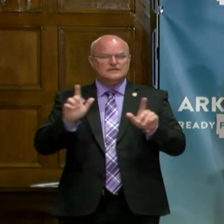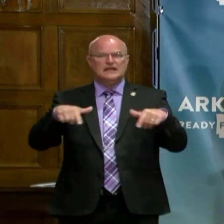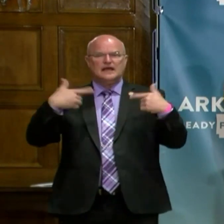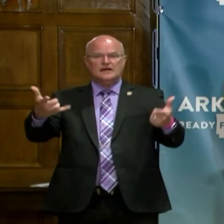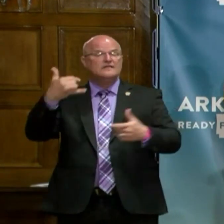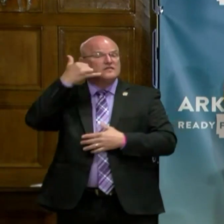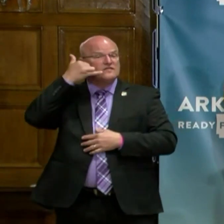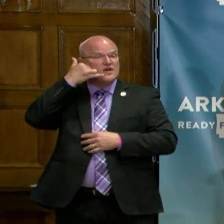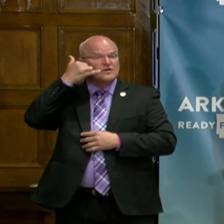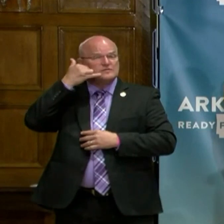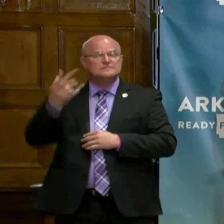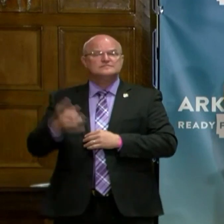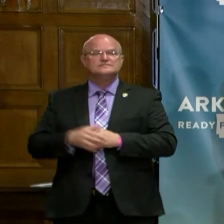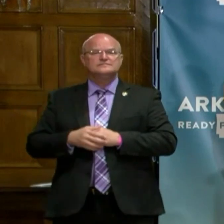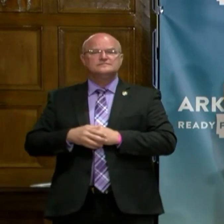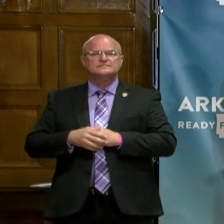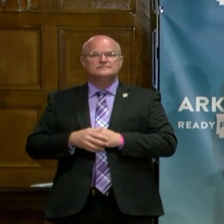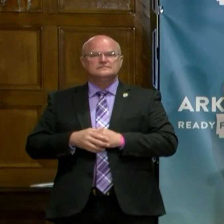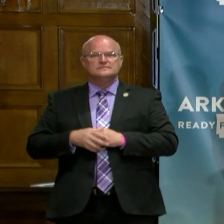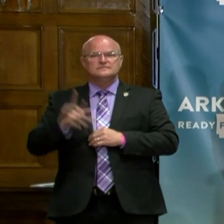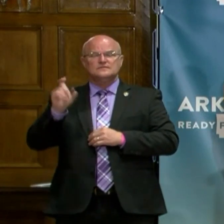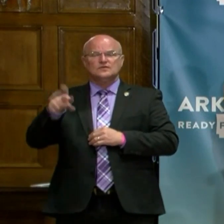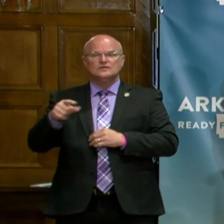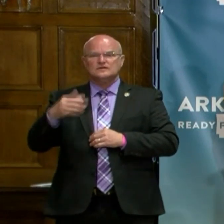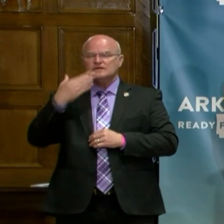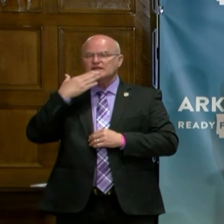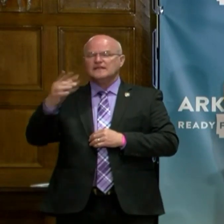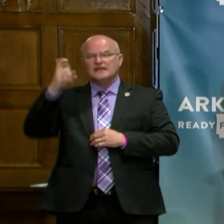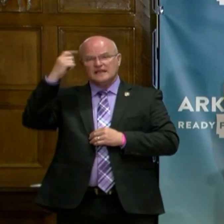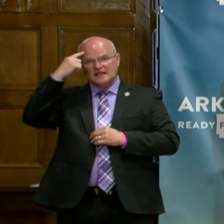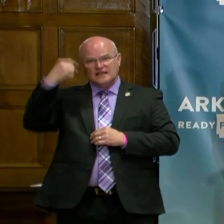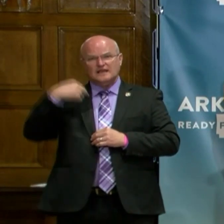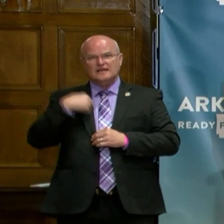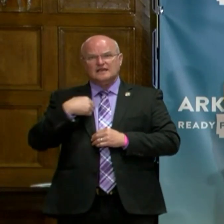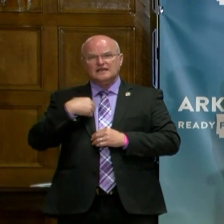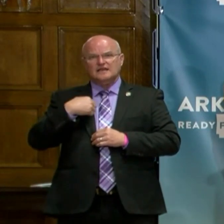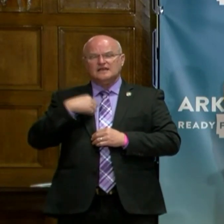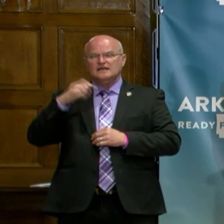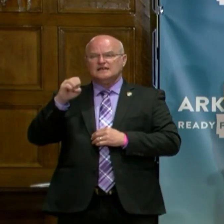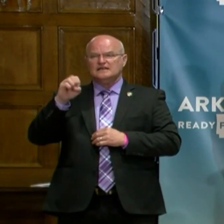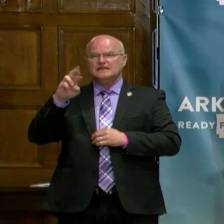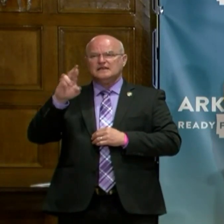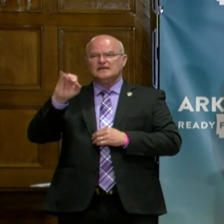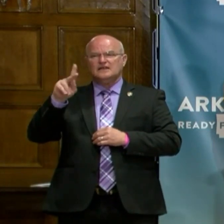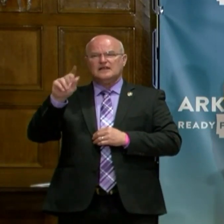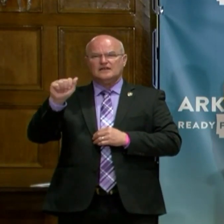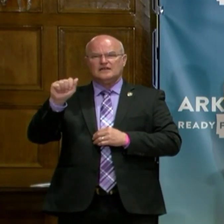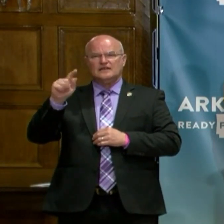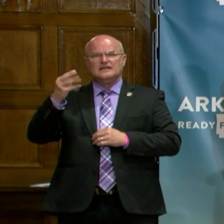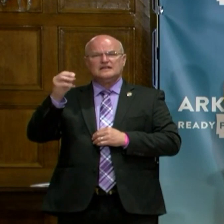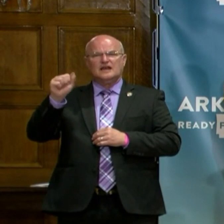go remotely to the question. Thank you, Governor. This is Erica Thomas with 5 News in Northwest